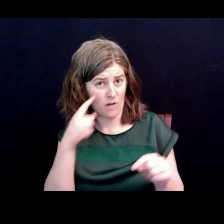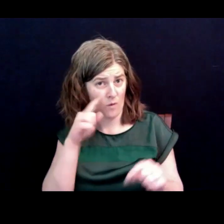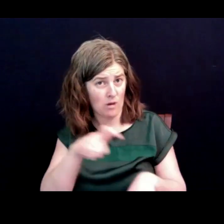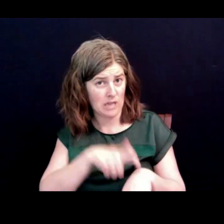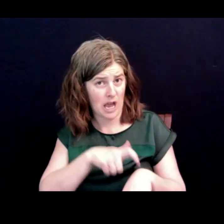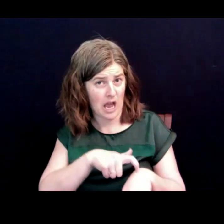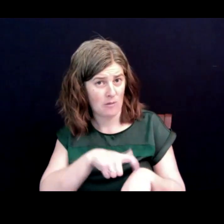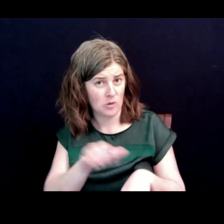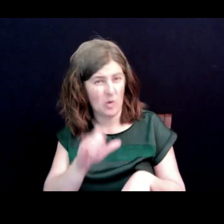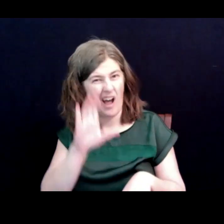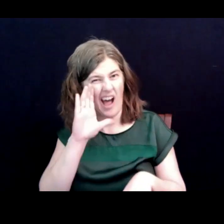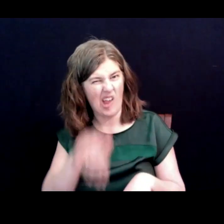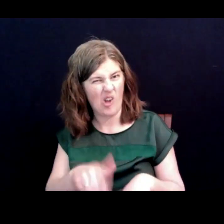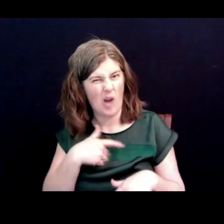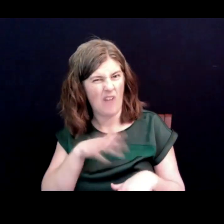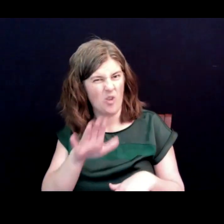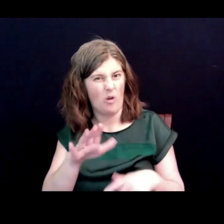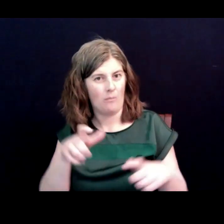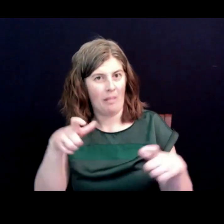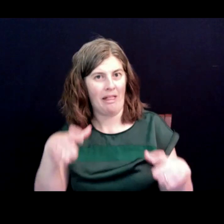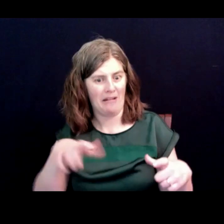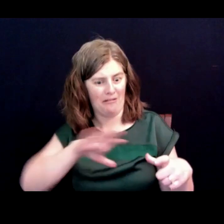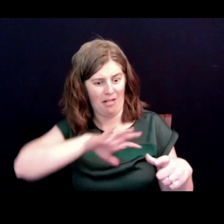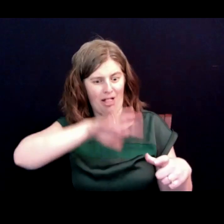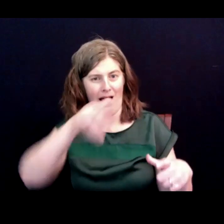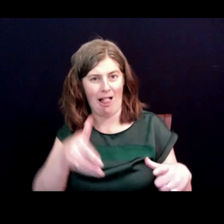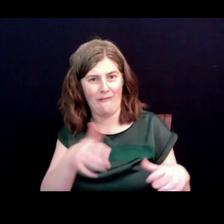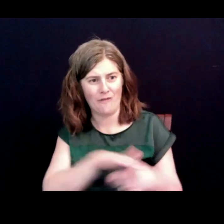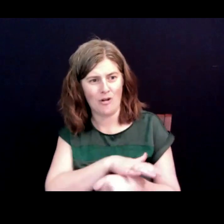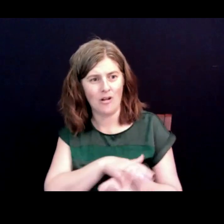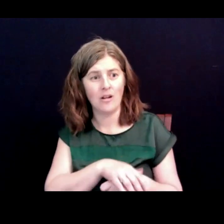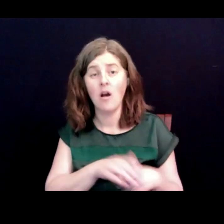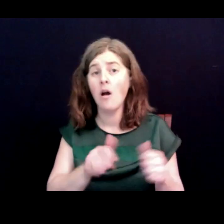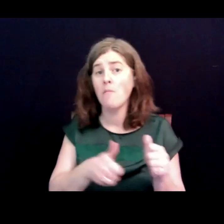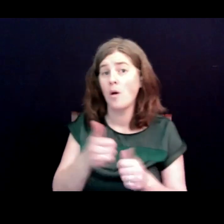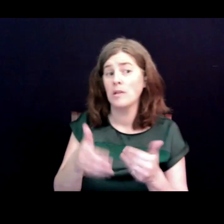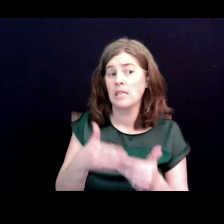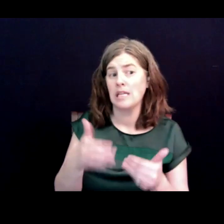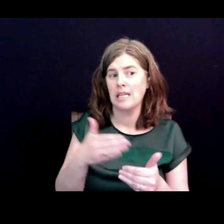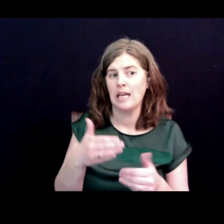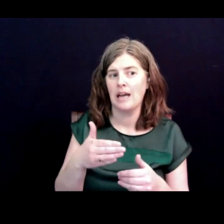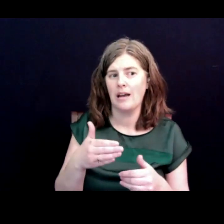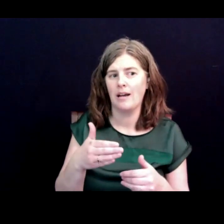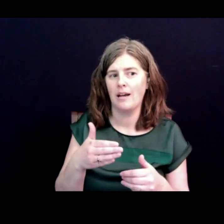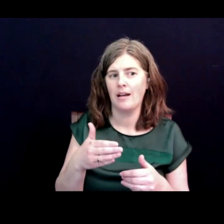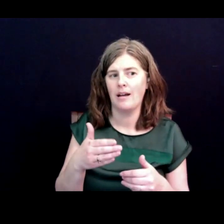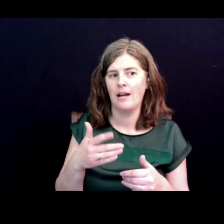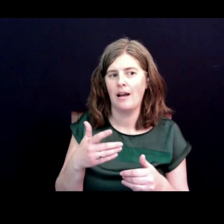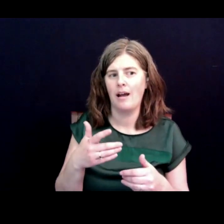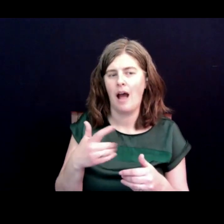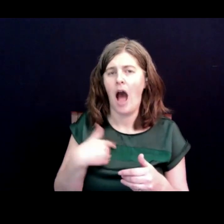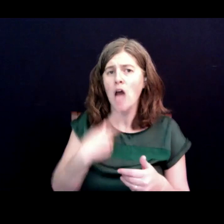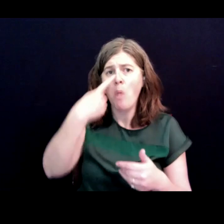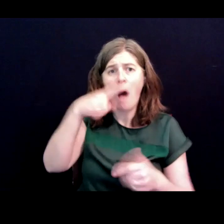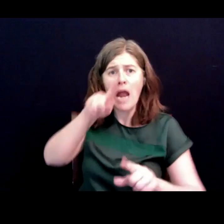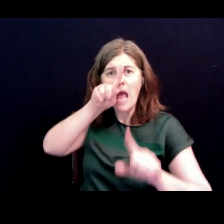frame, because I know you must have your plate very full right now. Probably what would be easier, and I am not opposed to answering people's